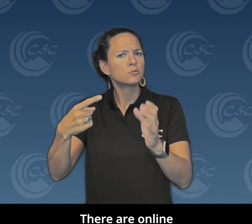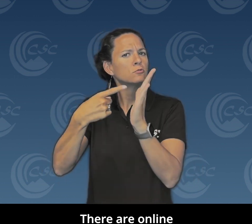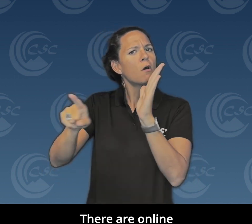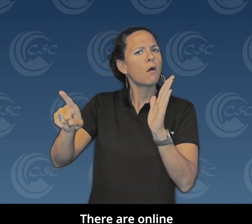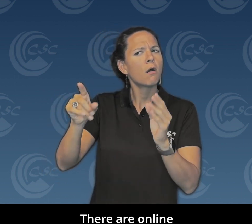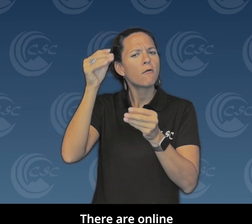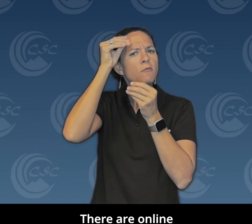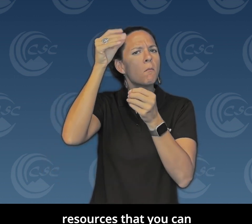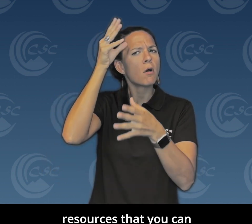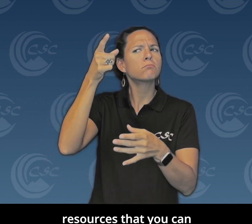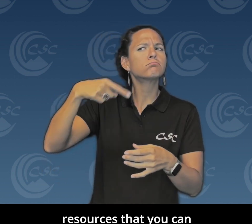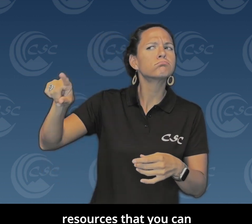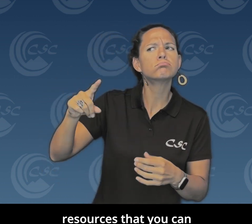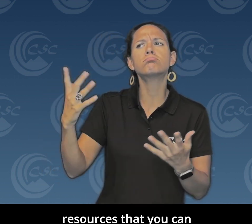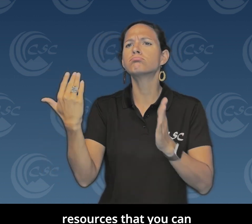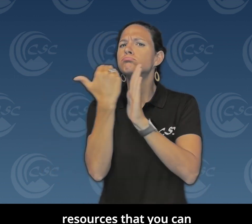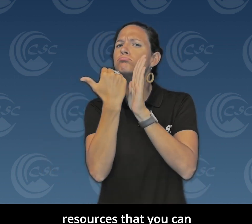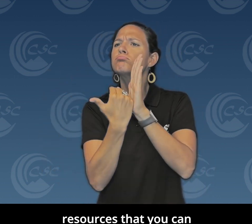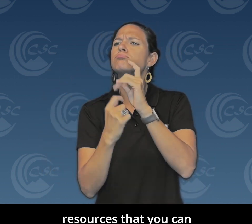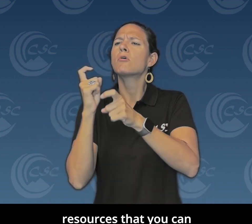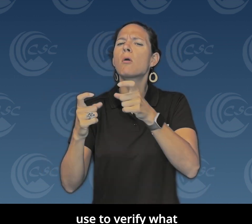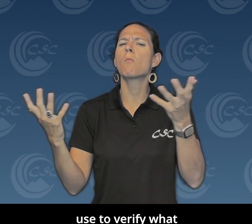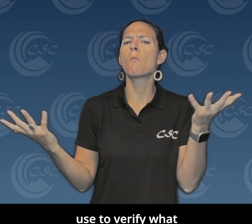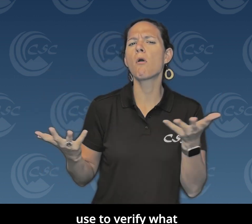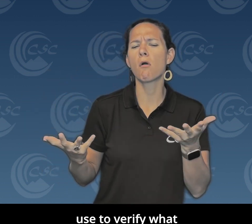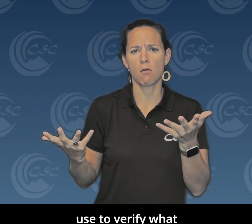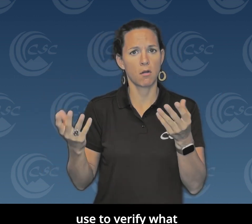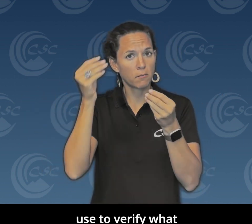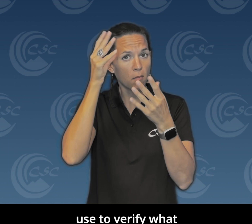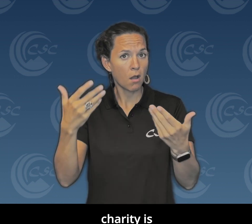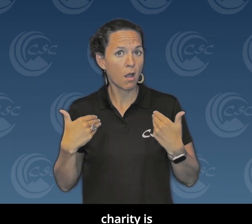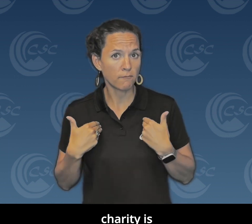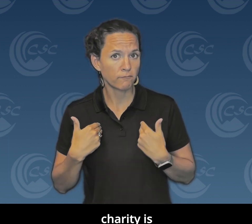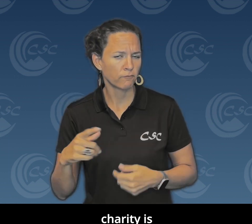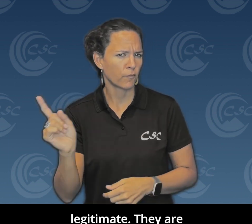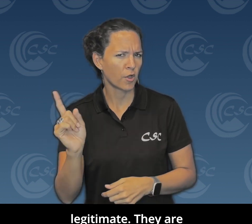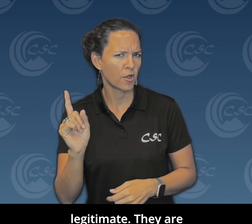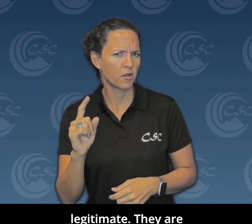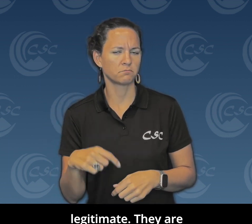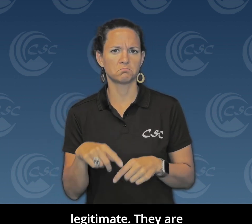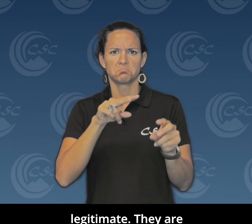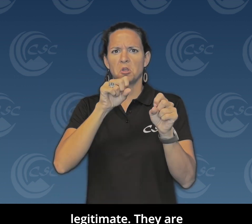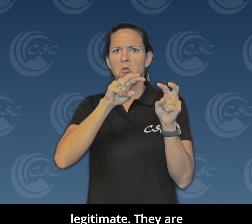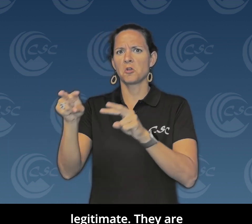There are online resources that you can use to verify what charity is legitimate. They are